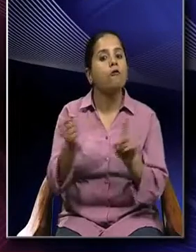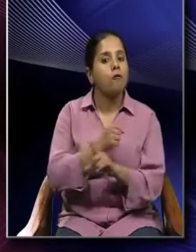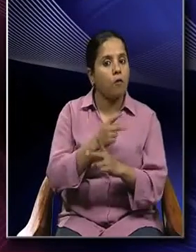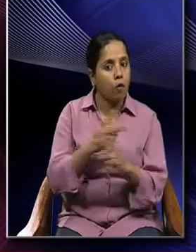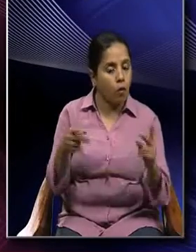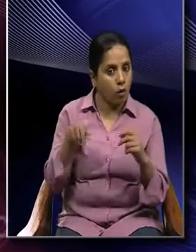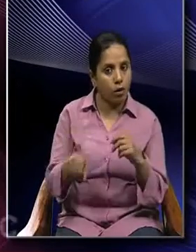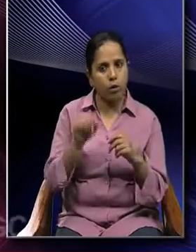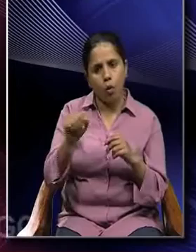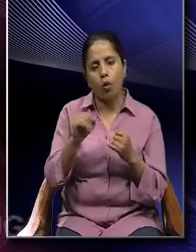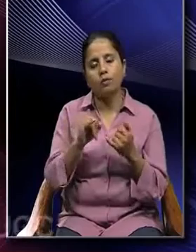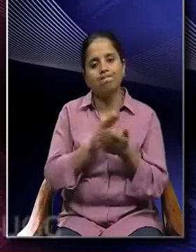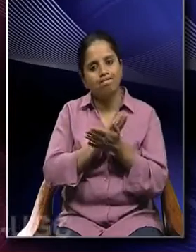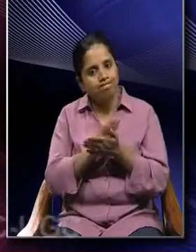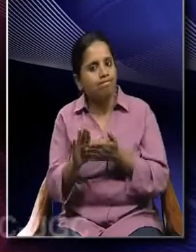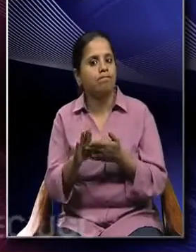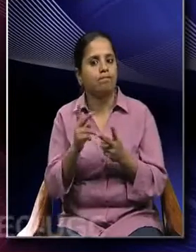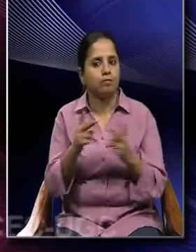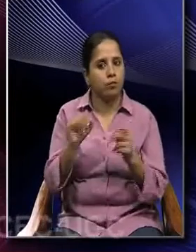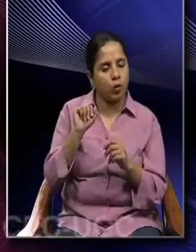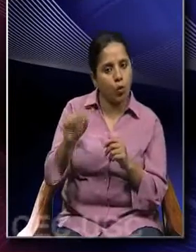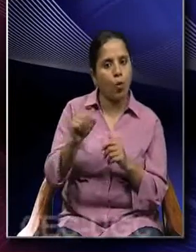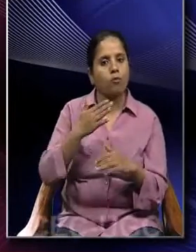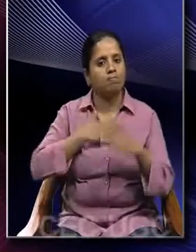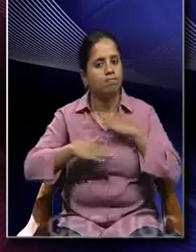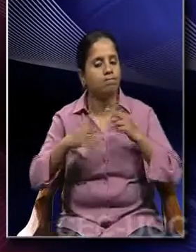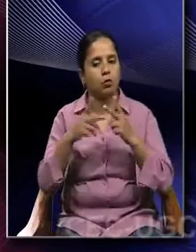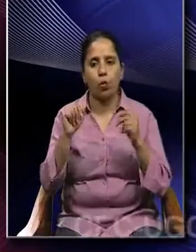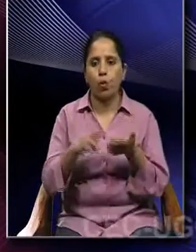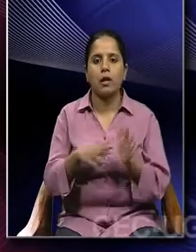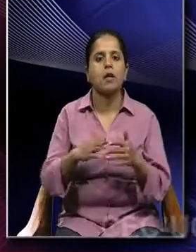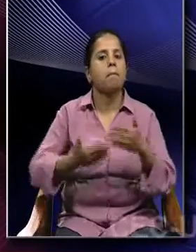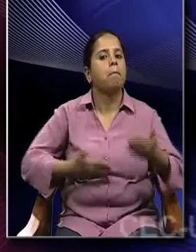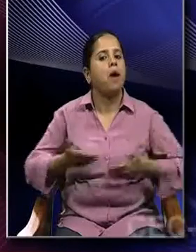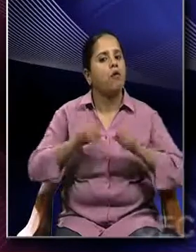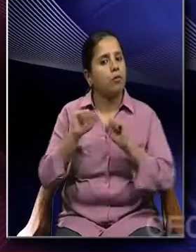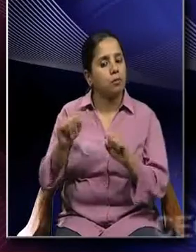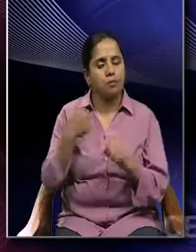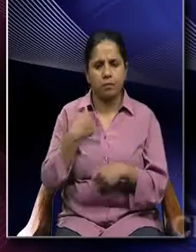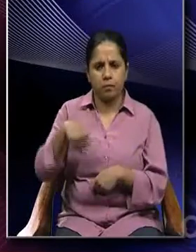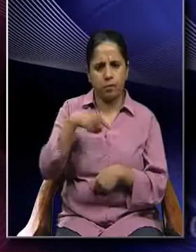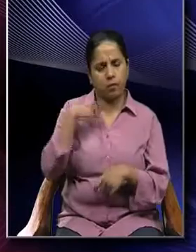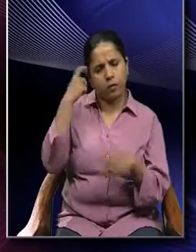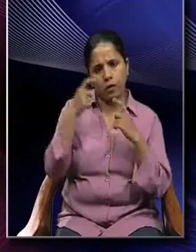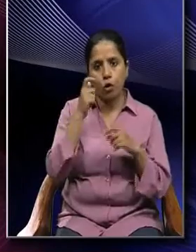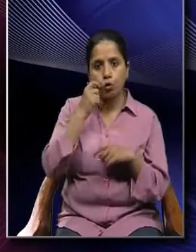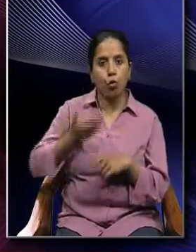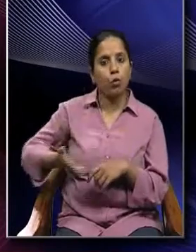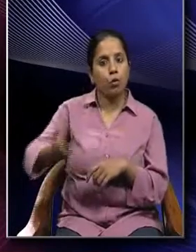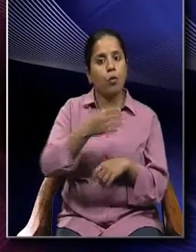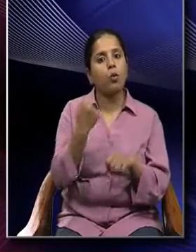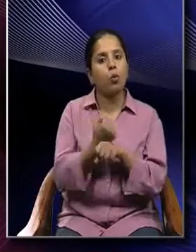sober and yin nature. They are very sober in terms of their behavior. And we assume that human beings work